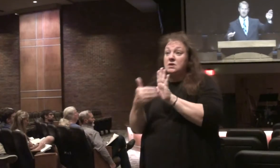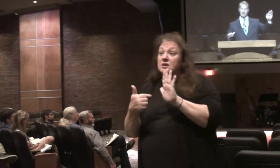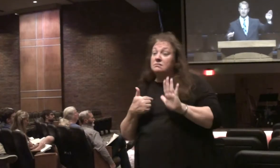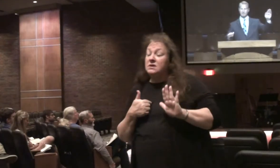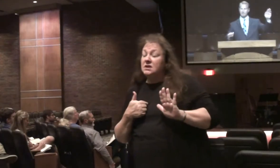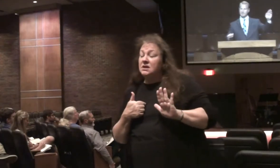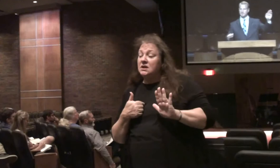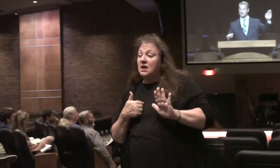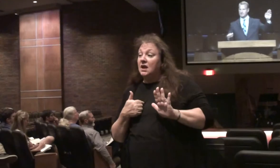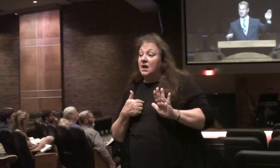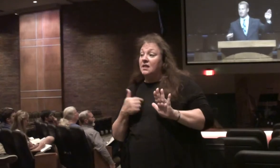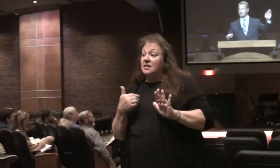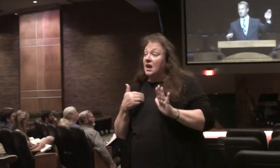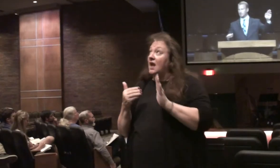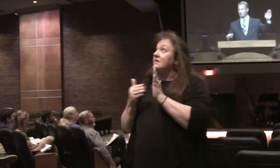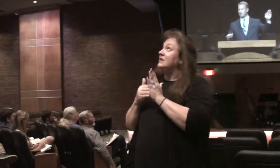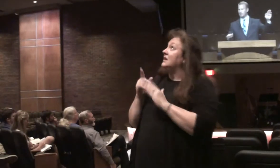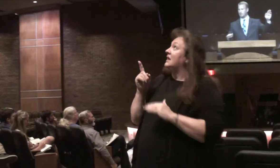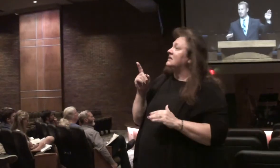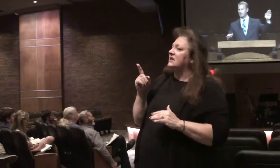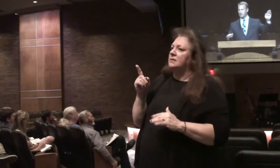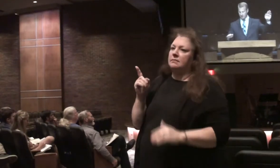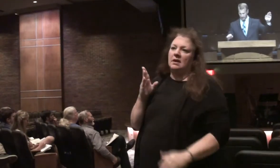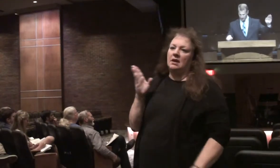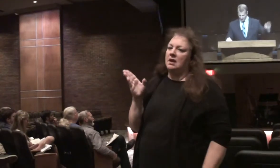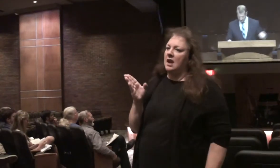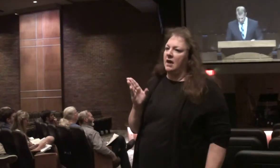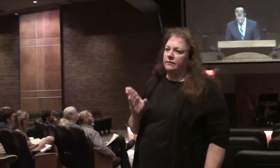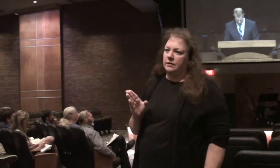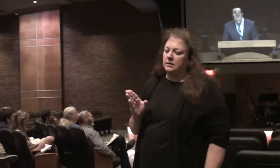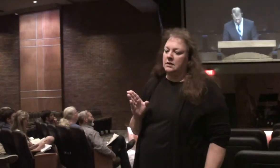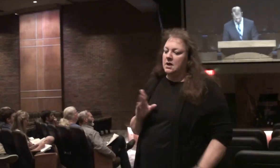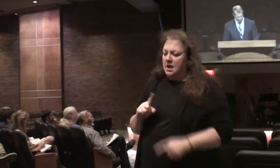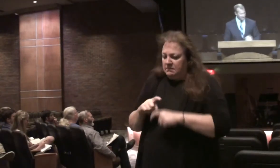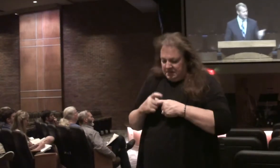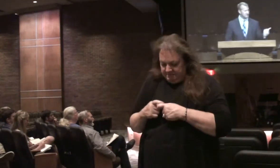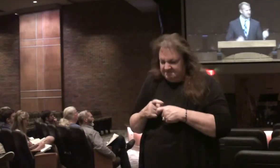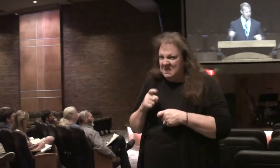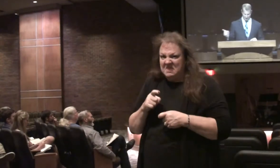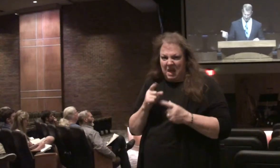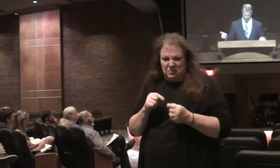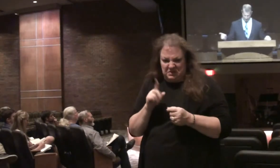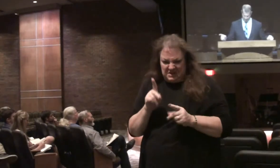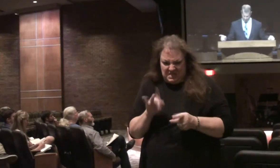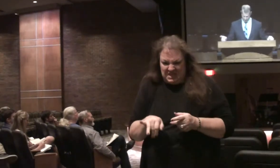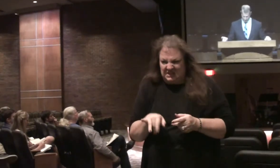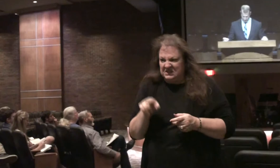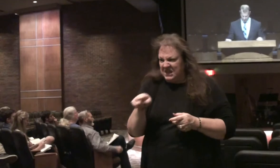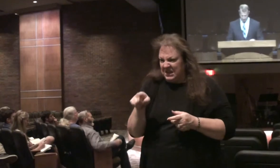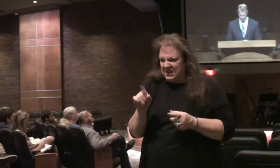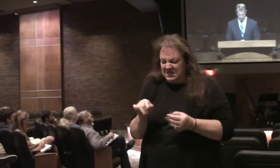the extent or as much as I sinned against the Lord. Yet I'm going to sit around and keep, you know what, they did this, they did that.